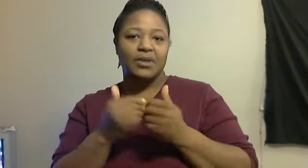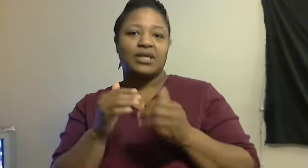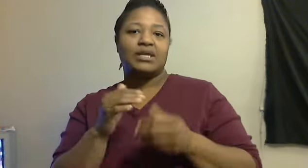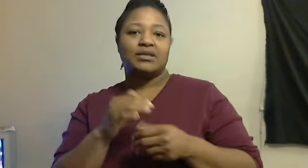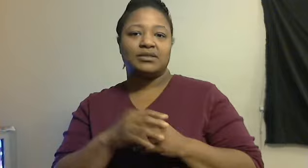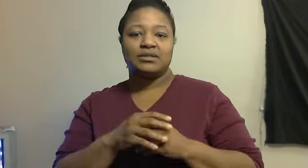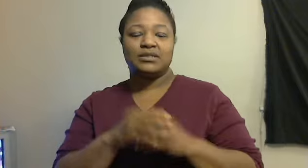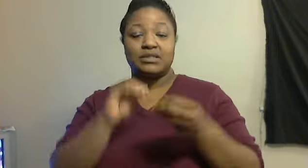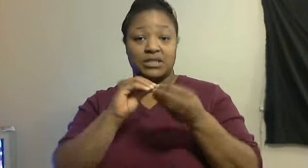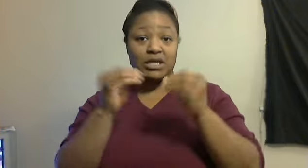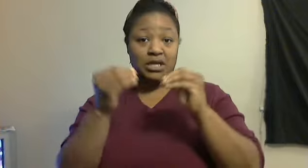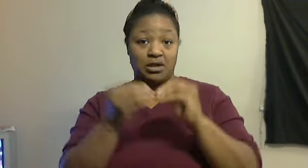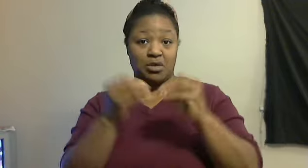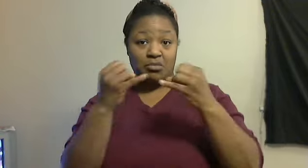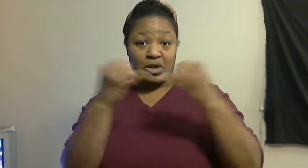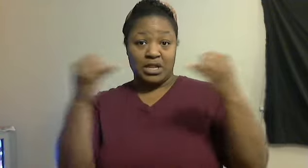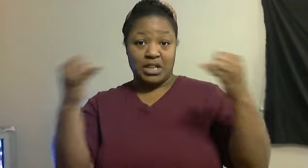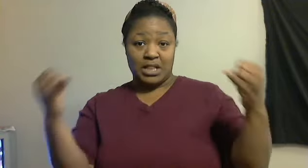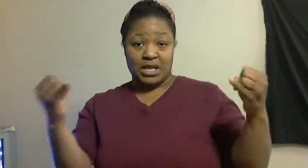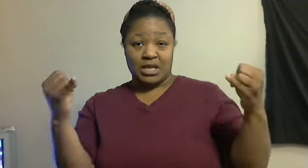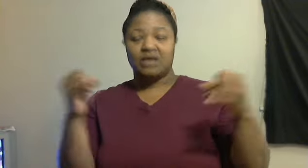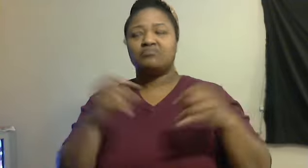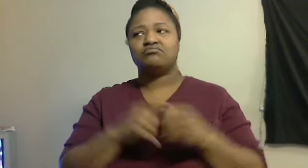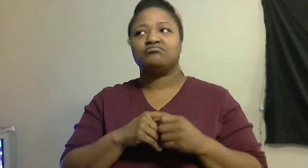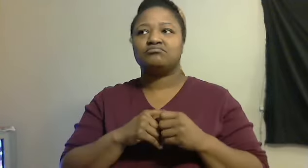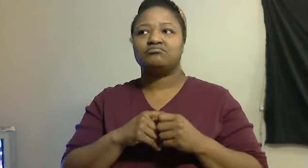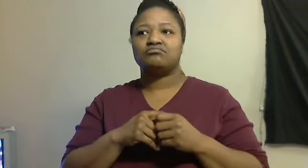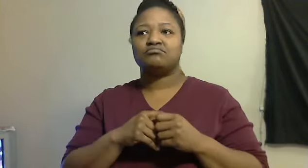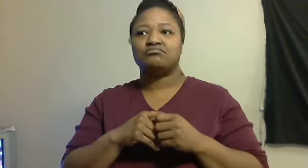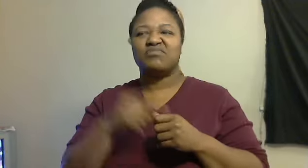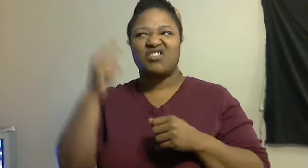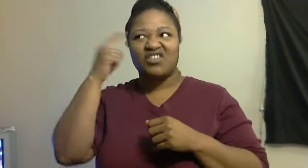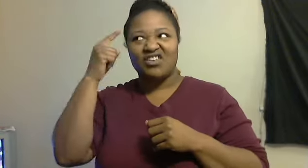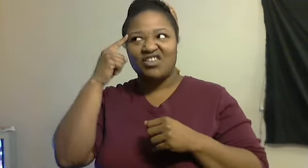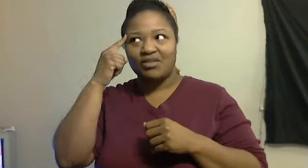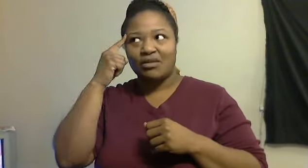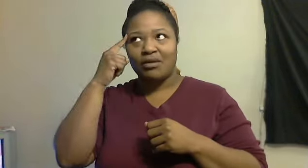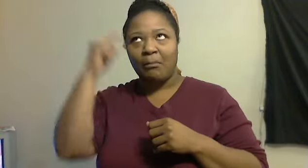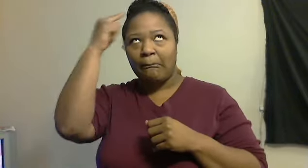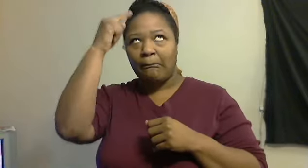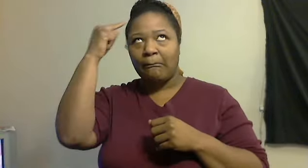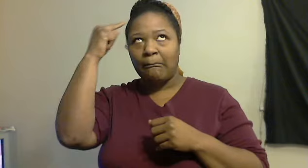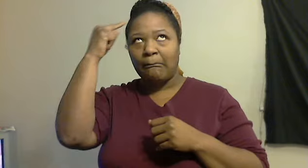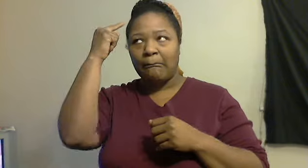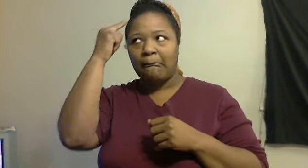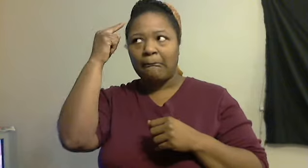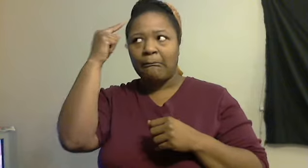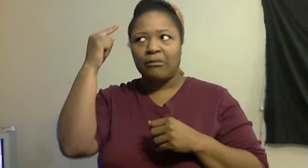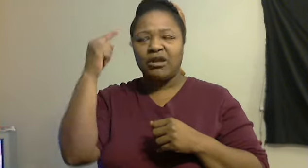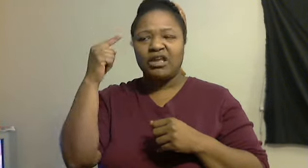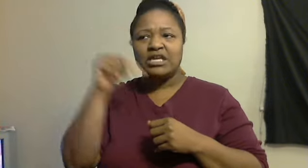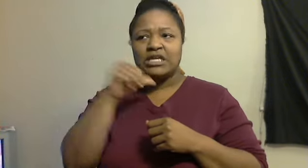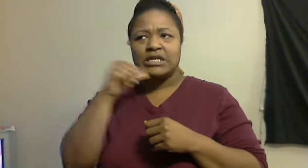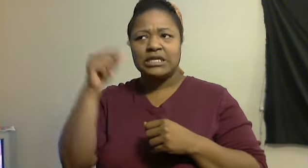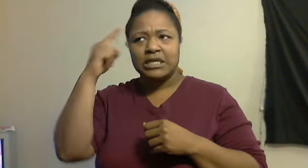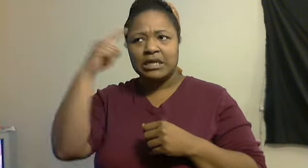head when I forget. I don't have it memorized. So number line, I just write all the numbers in order, and I go